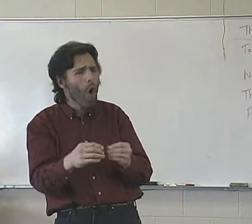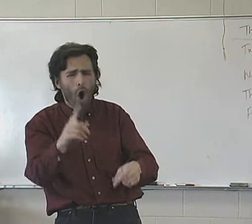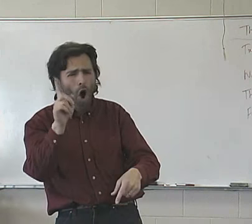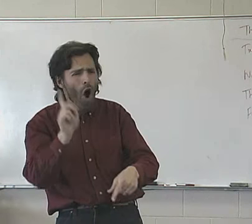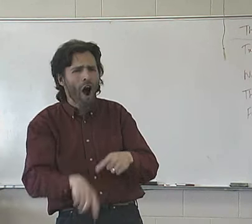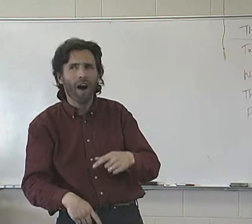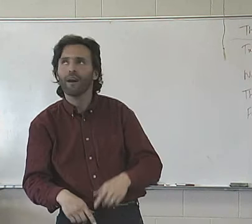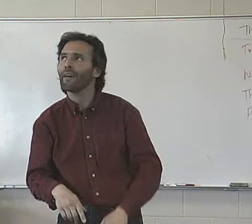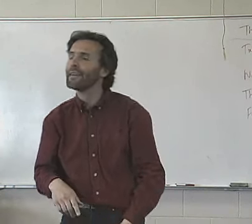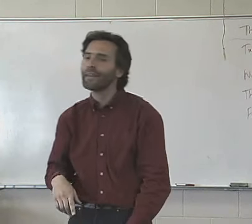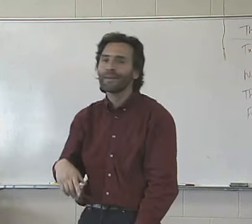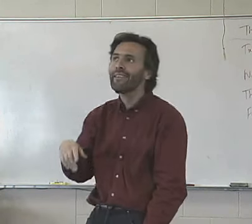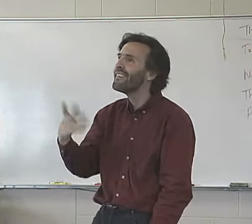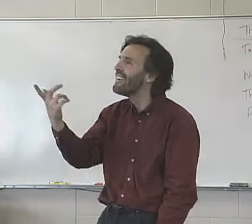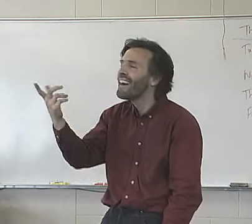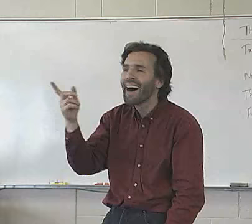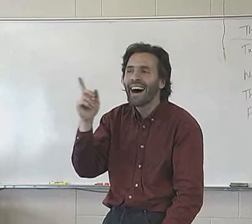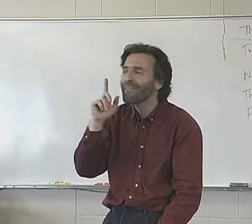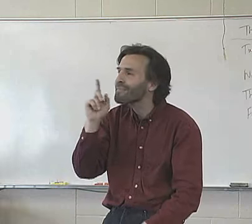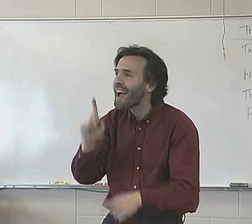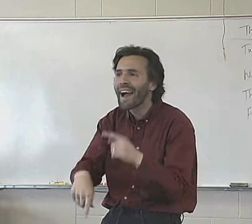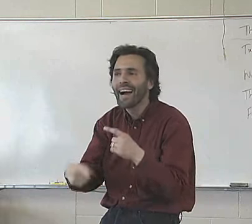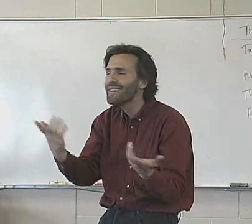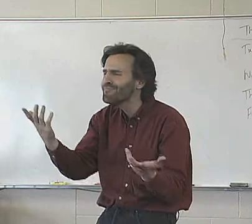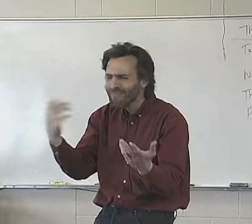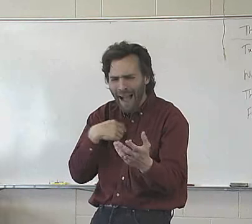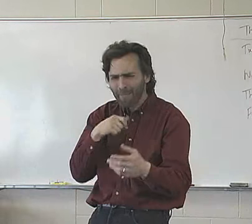"Come on, I'm not even half full yet," said the Ash